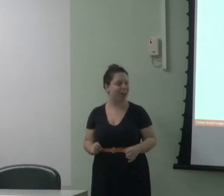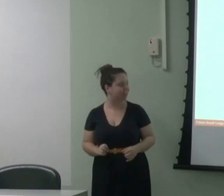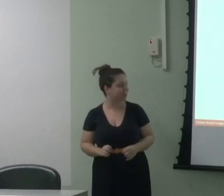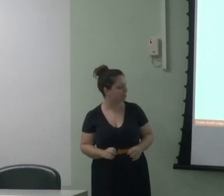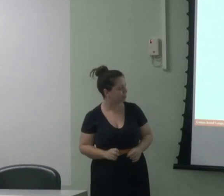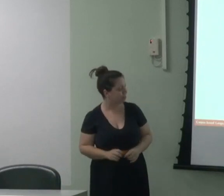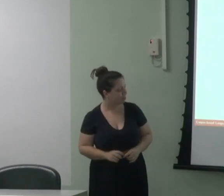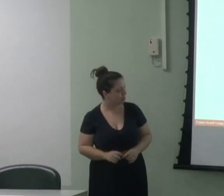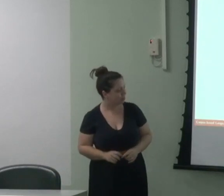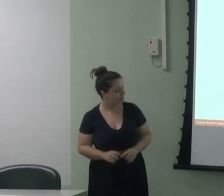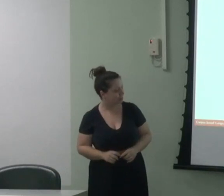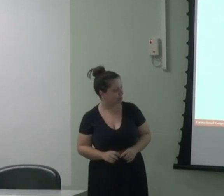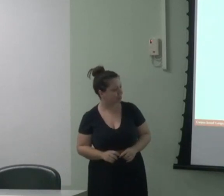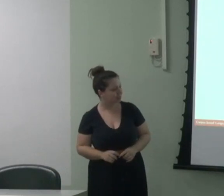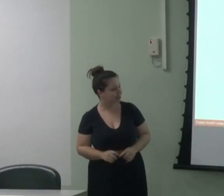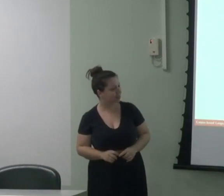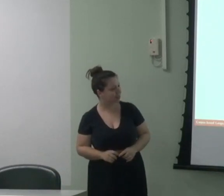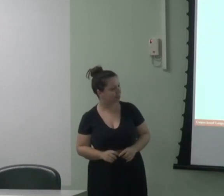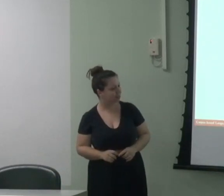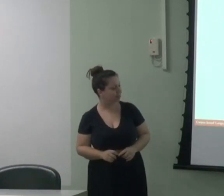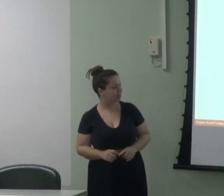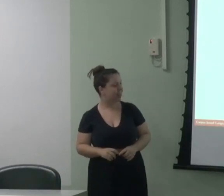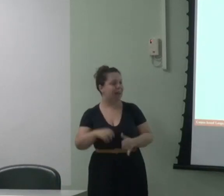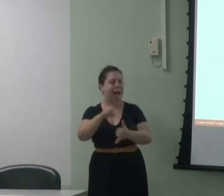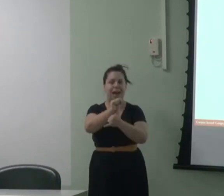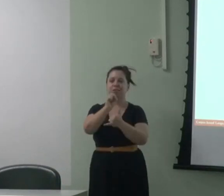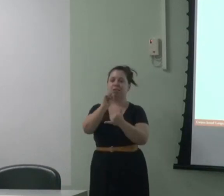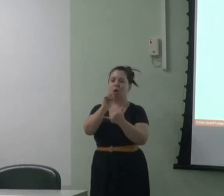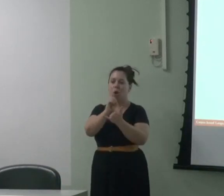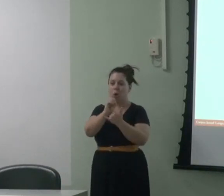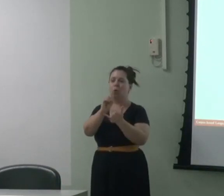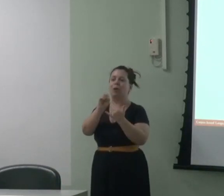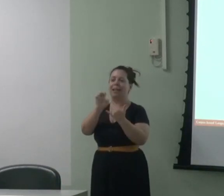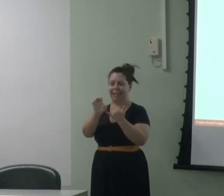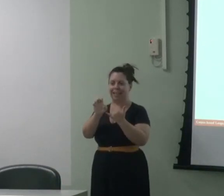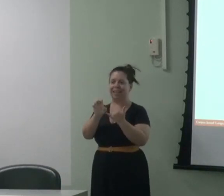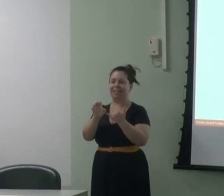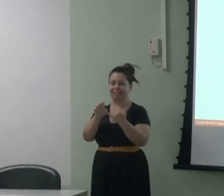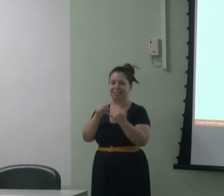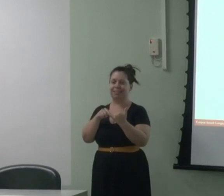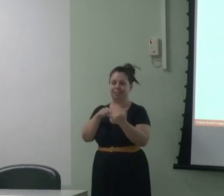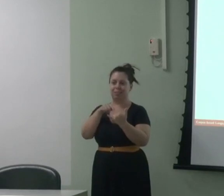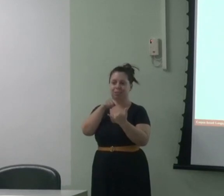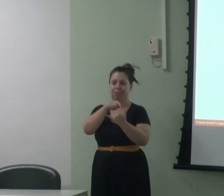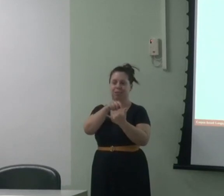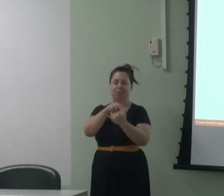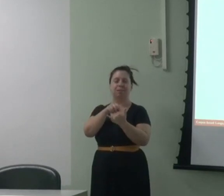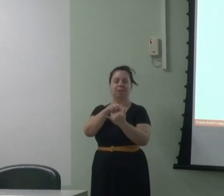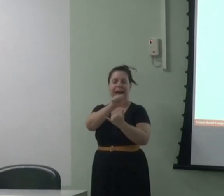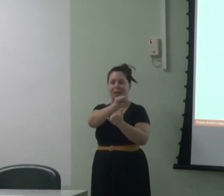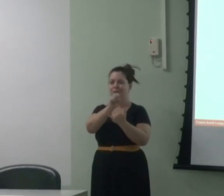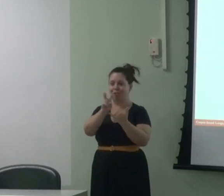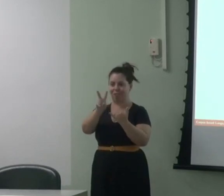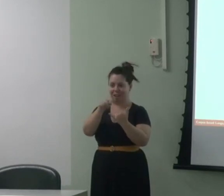you would find typical SOV languages like the whole Turkic family and